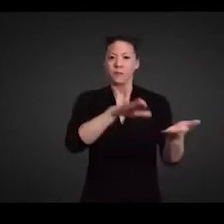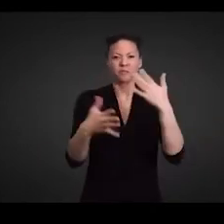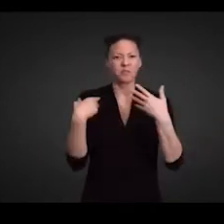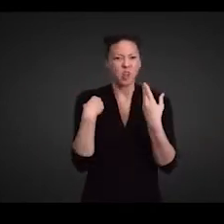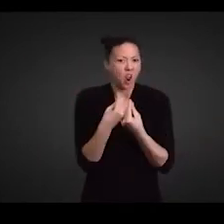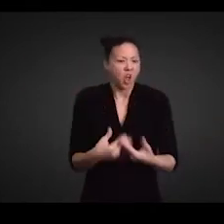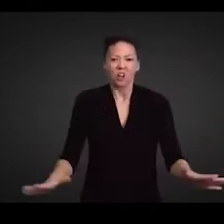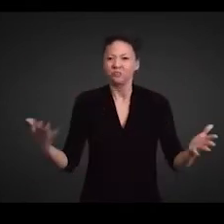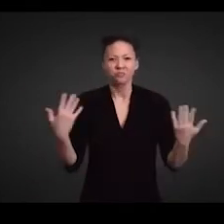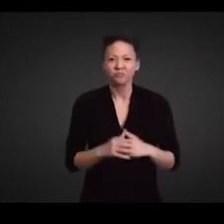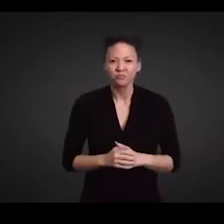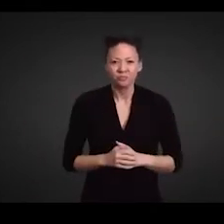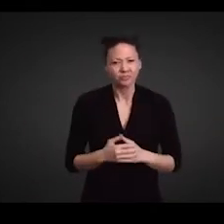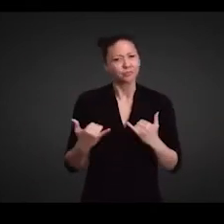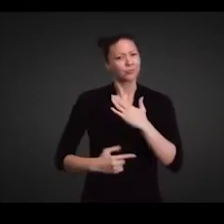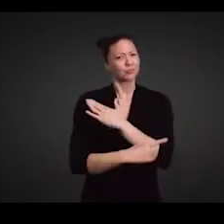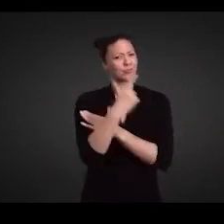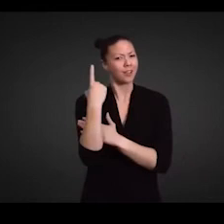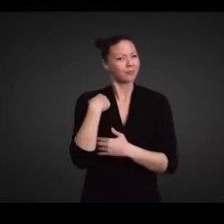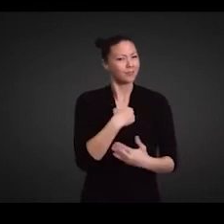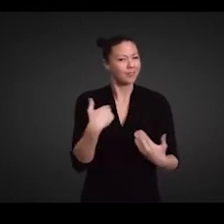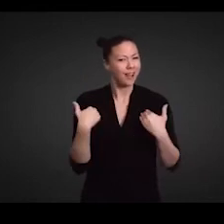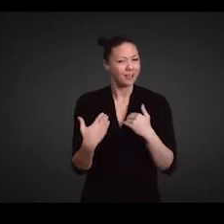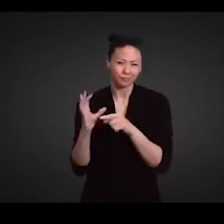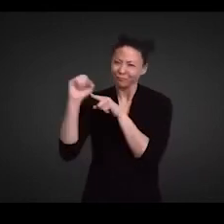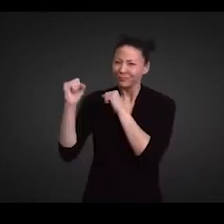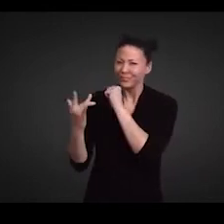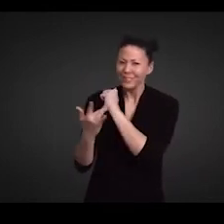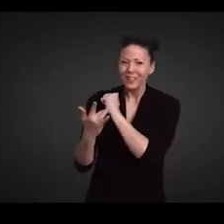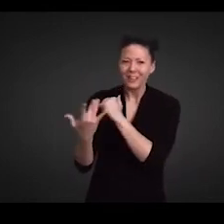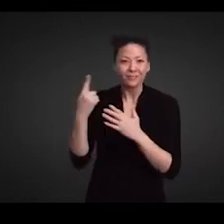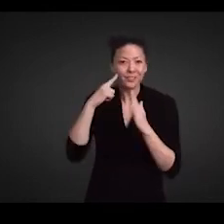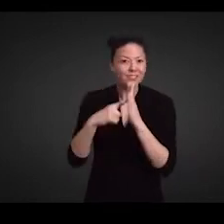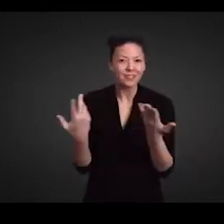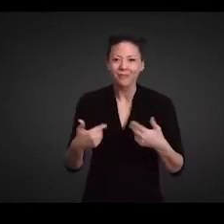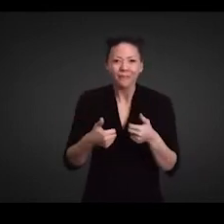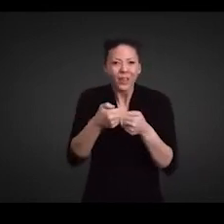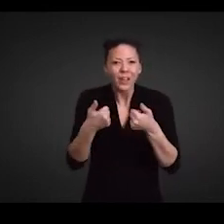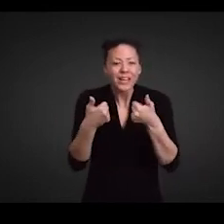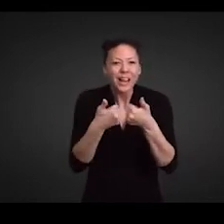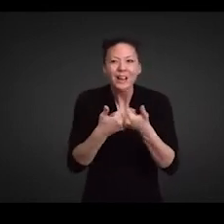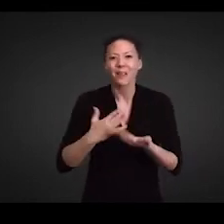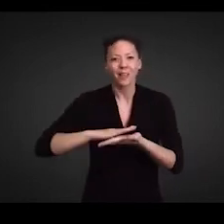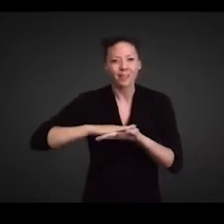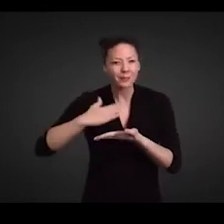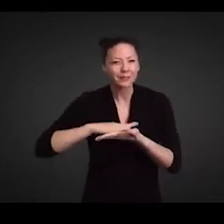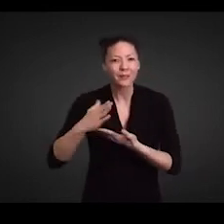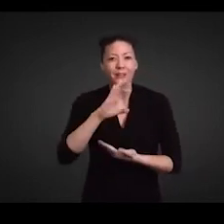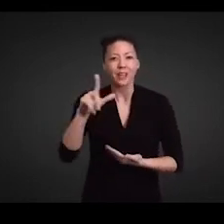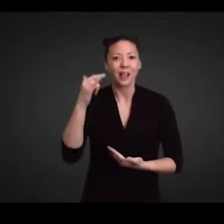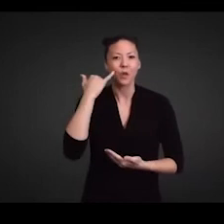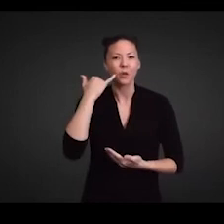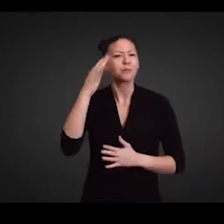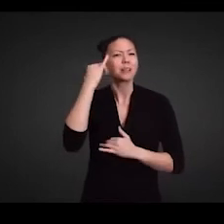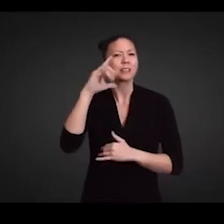to say, which meant the conversations between my family members often overlapped. It was really difficult